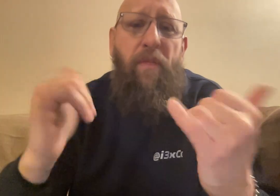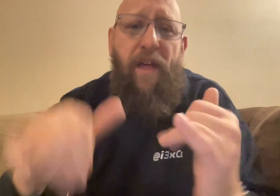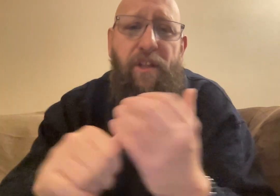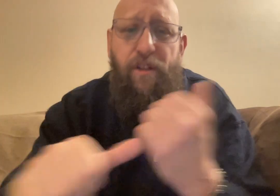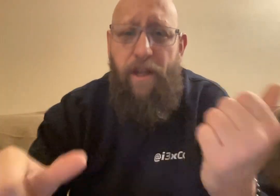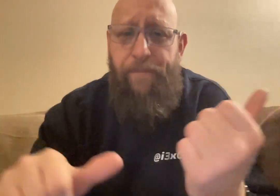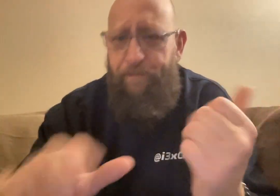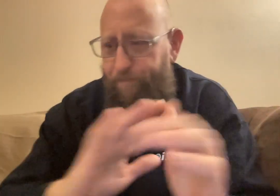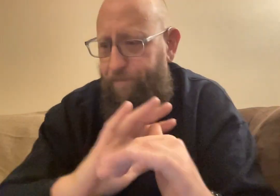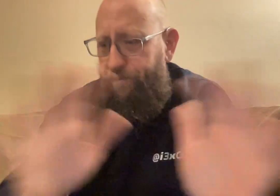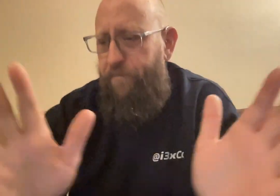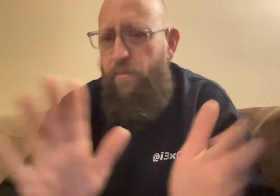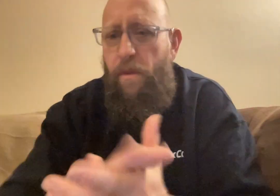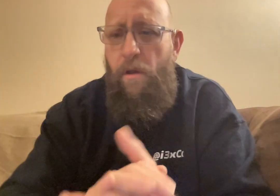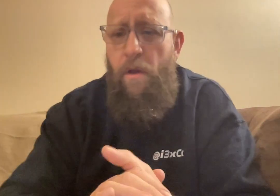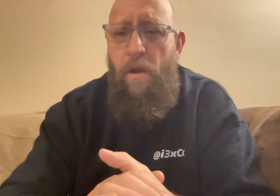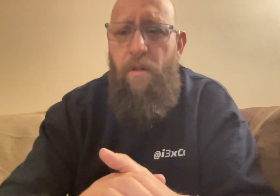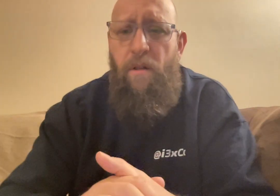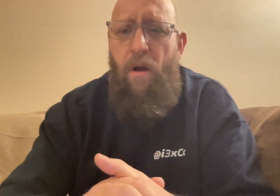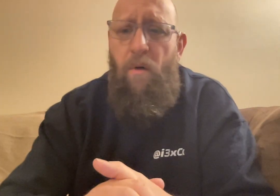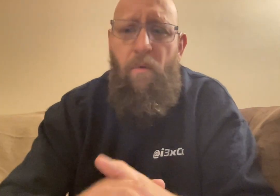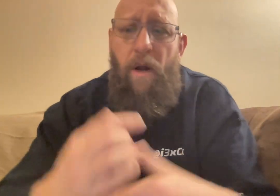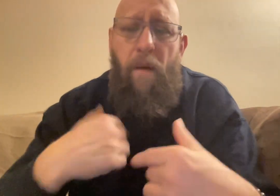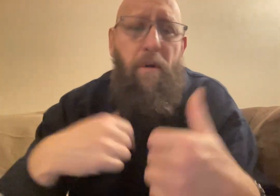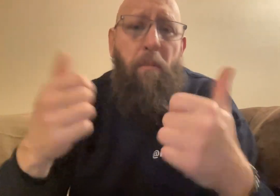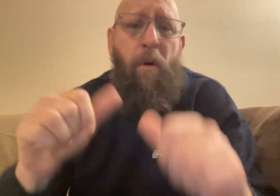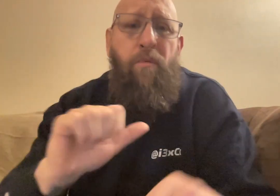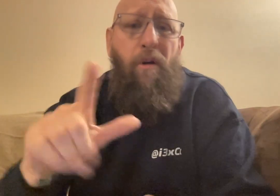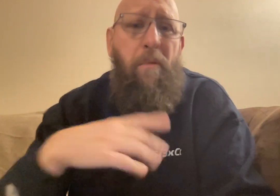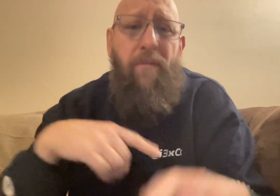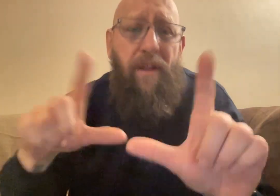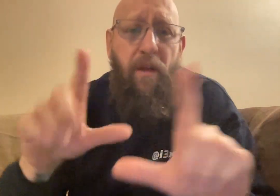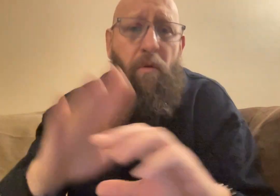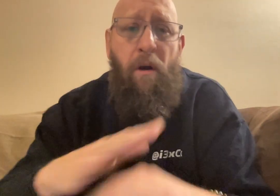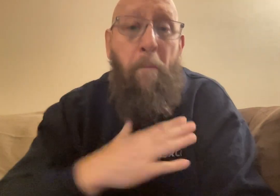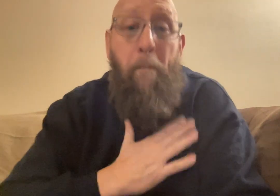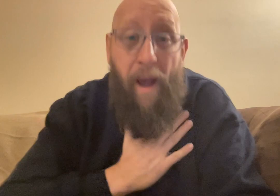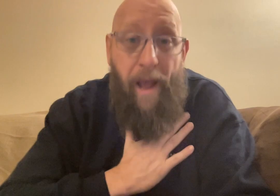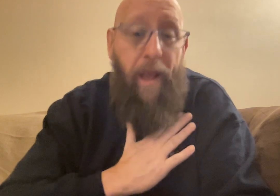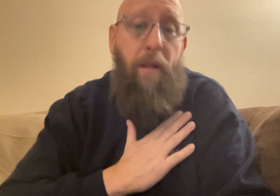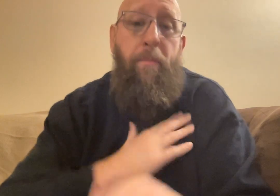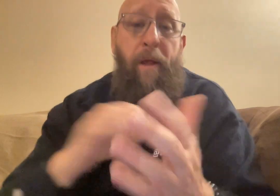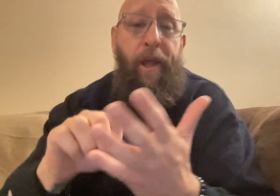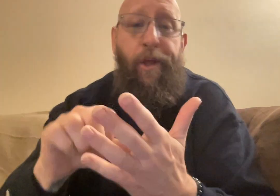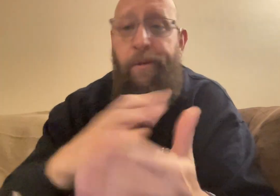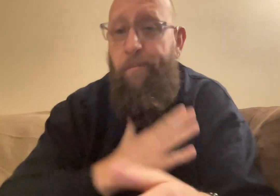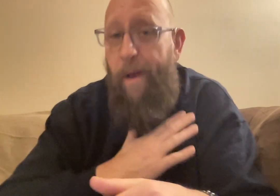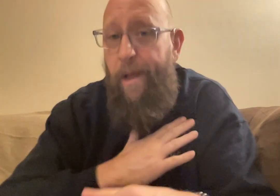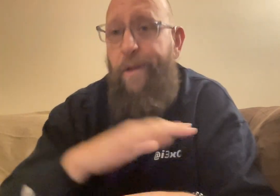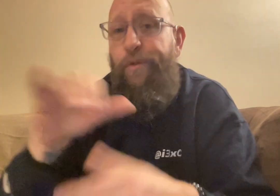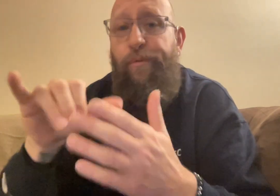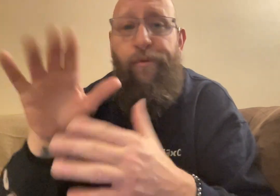that shit. So, I'm going to post all my video on my page, my